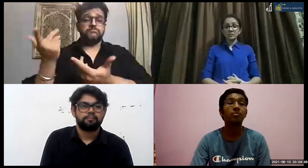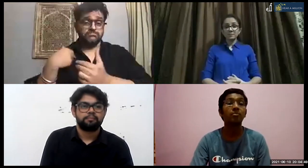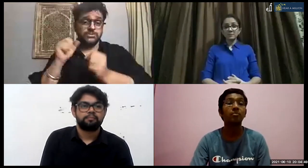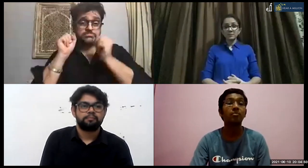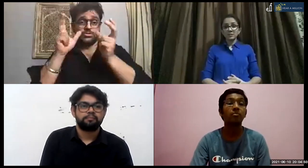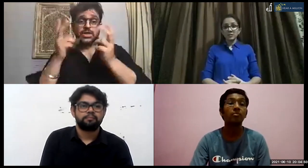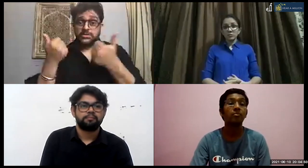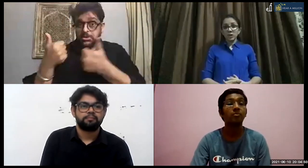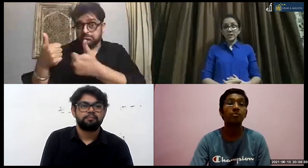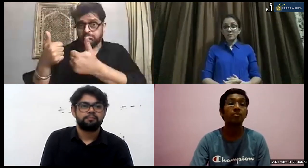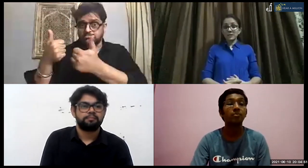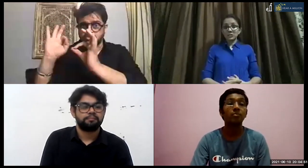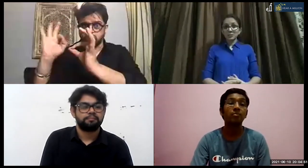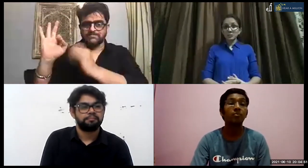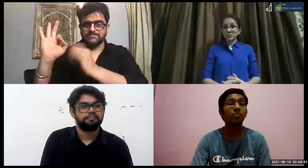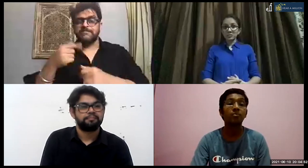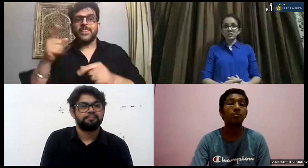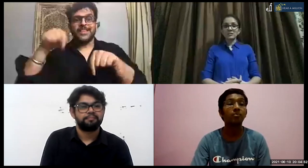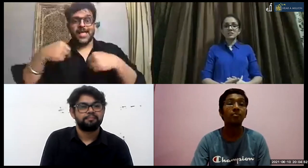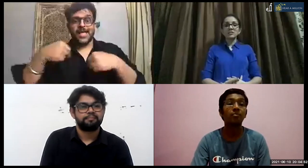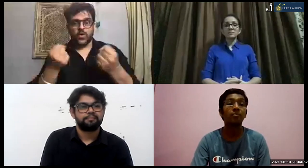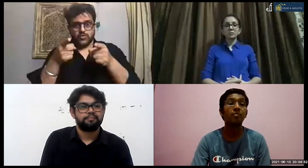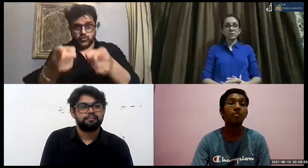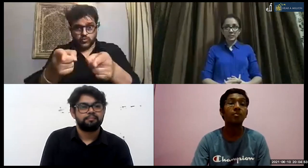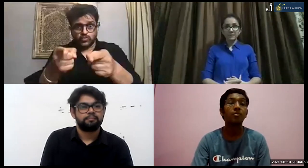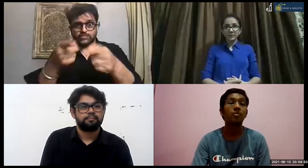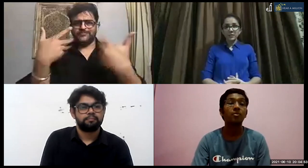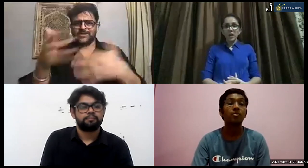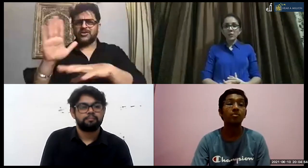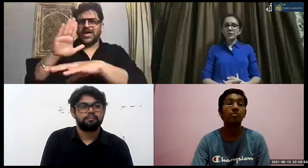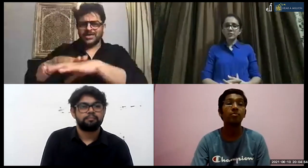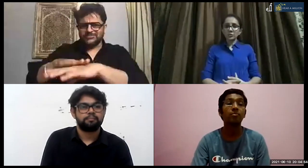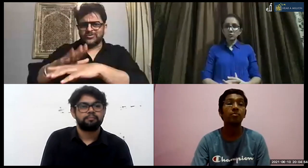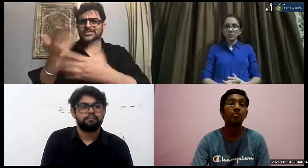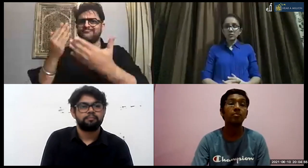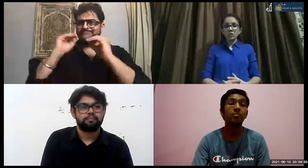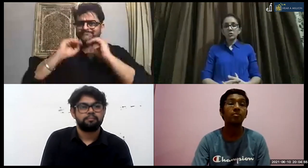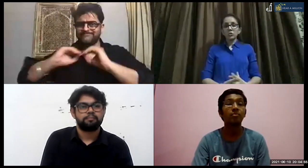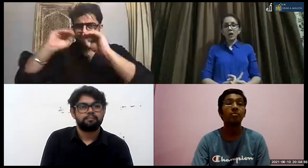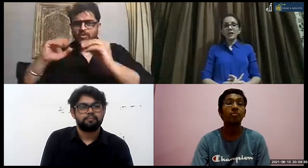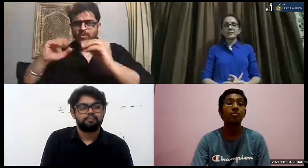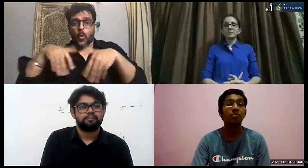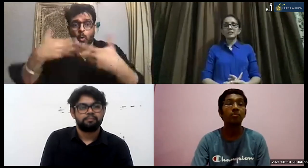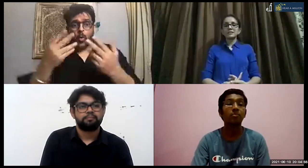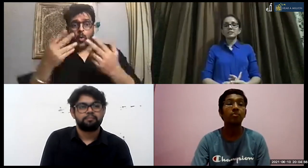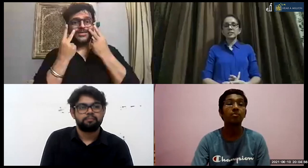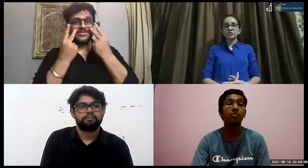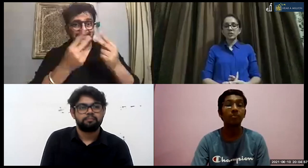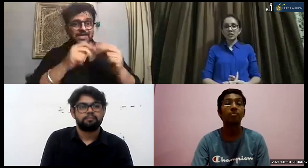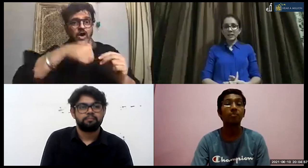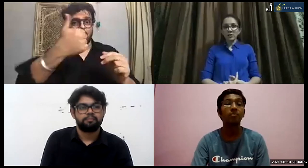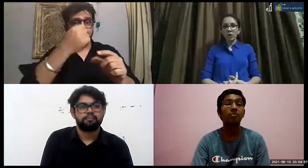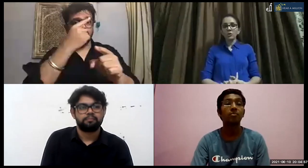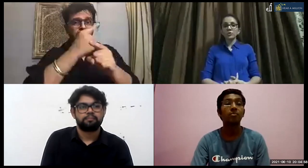beneficial. I am actually surprised to know the answers, but great. I want you who are experiencing